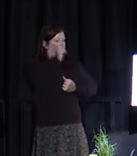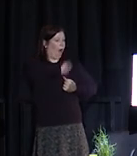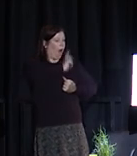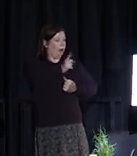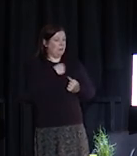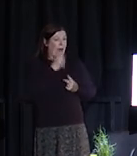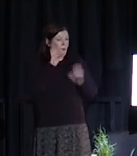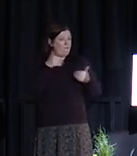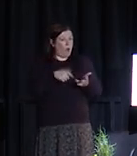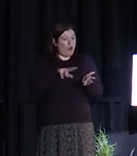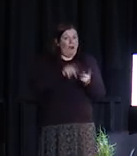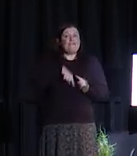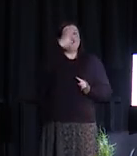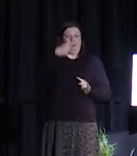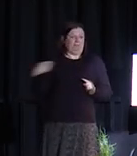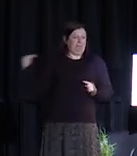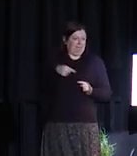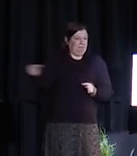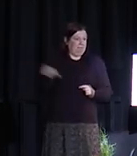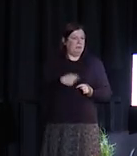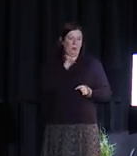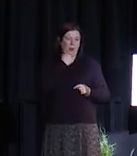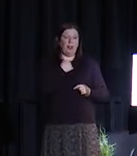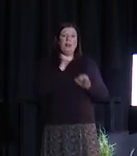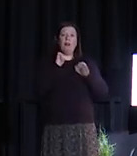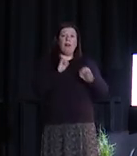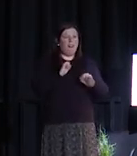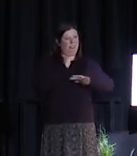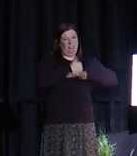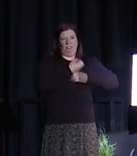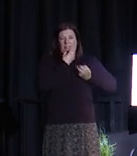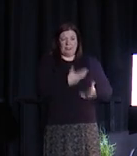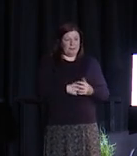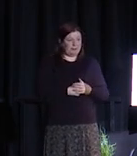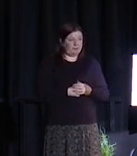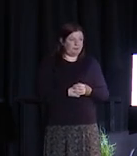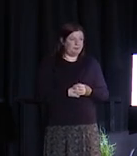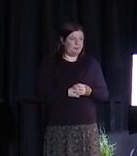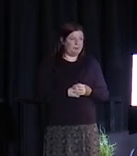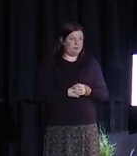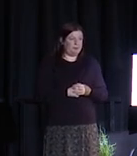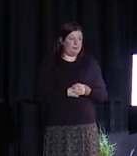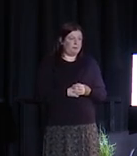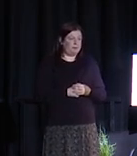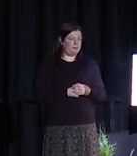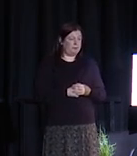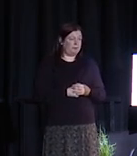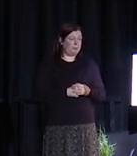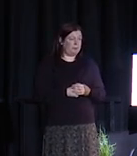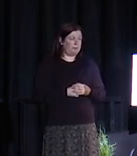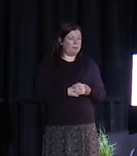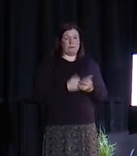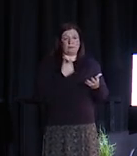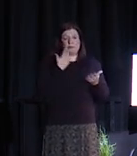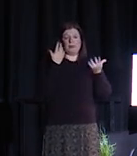can't wait to be doing the same in Coventry. And clearly, you're beautifully placed for it. I noticed when you were recruiting,